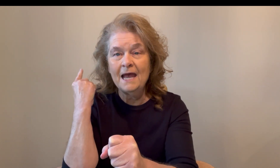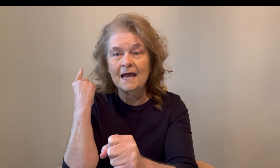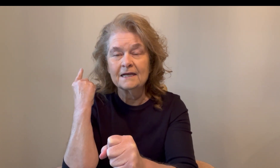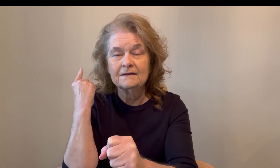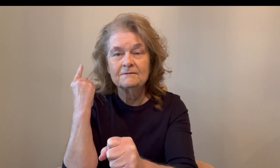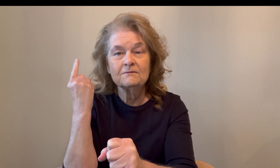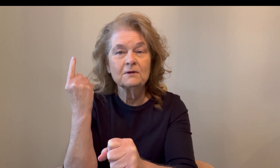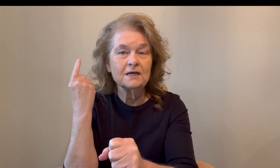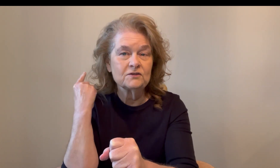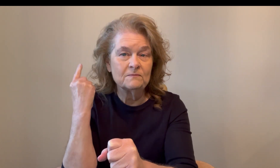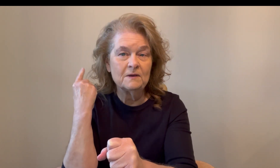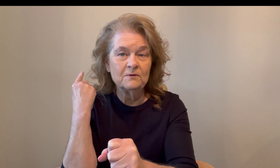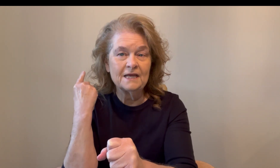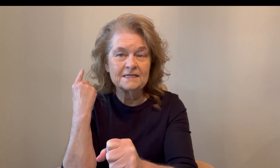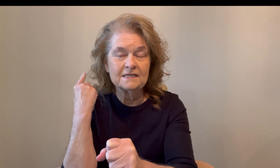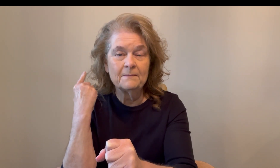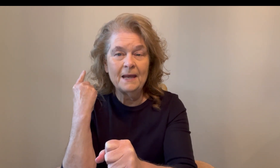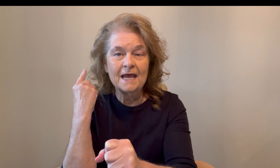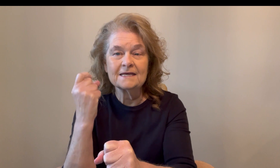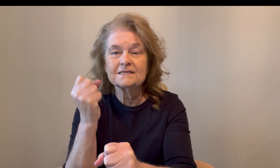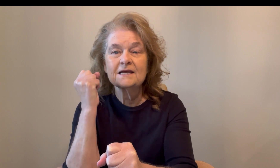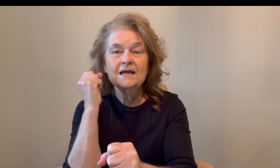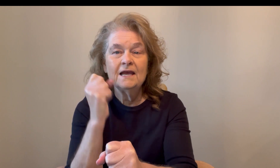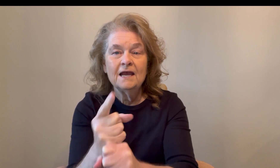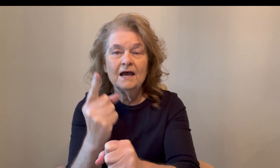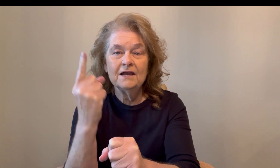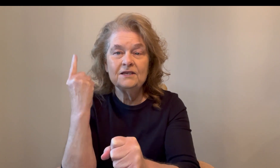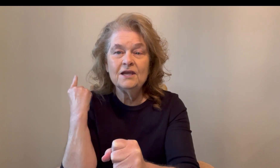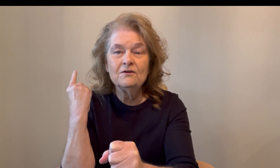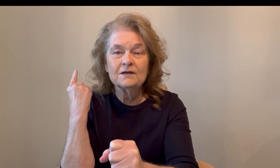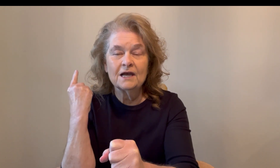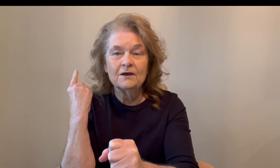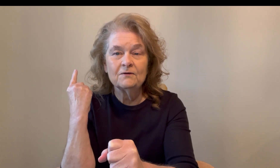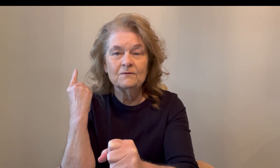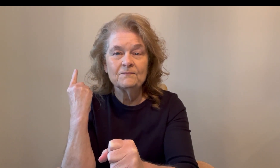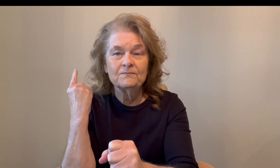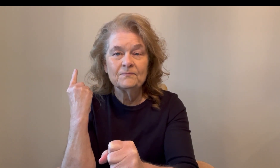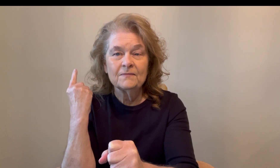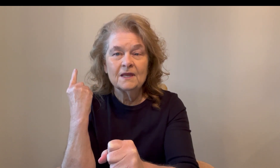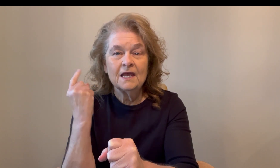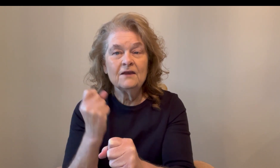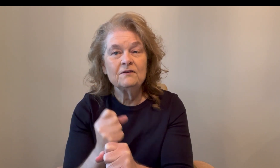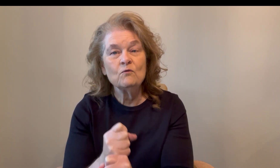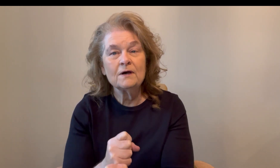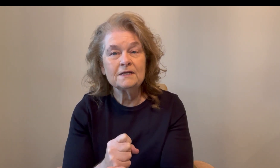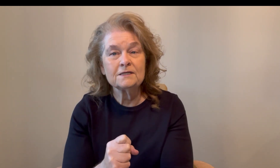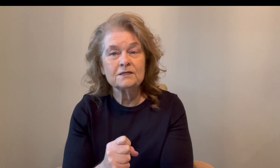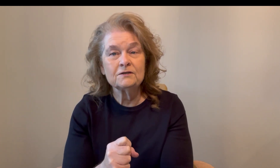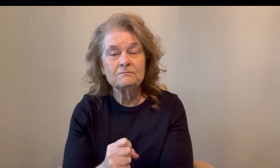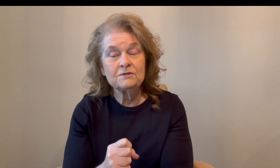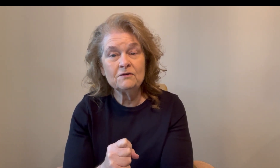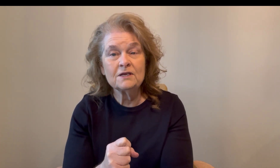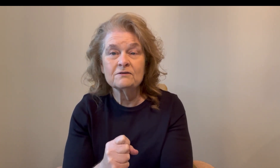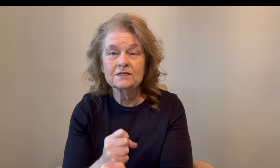back, because remember, that's in the past. A year ago. If you wanted to do 2 years